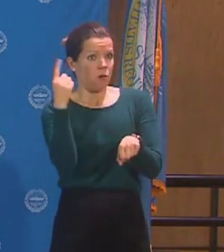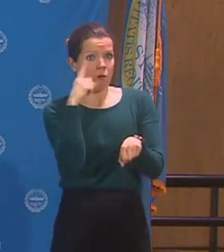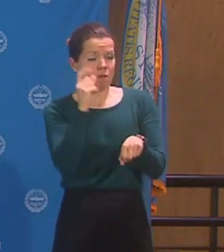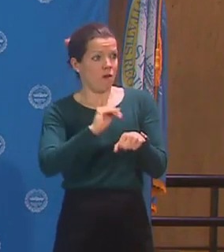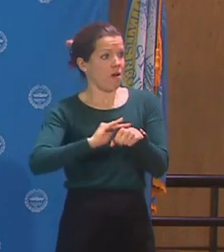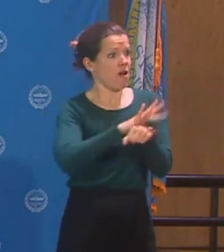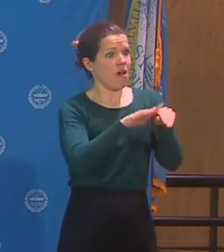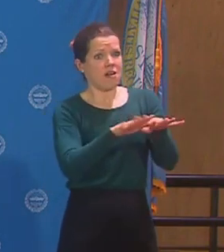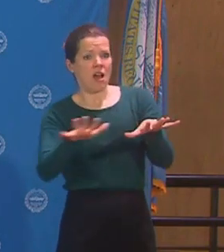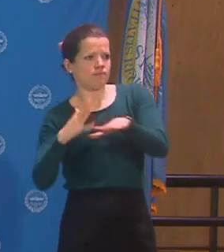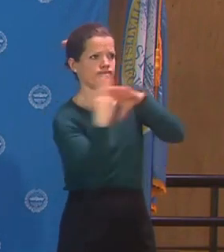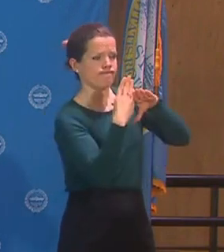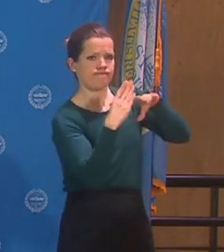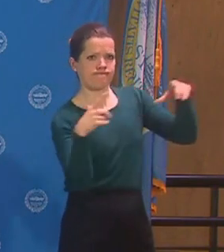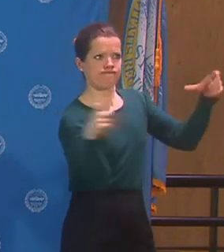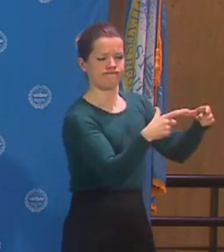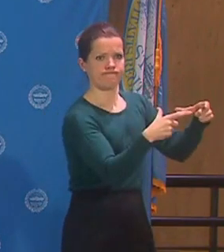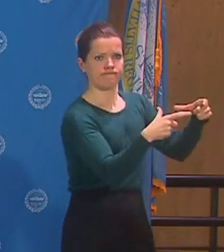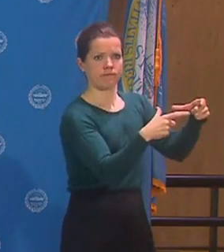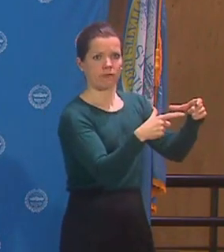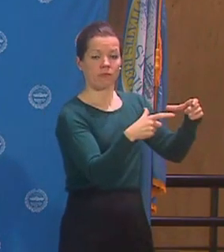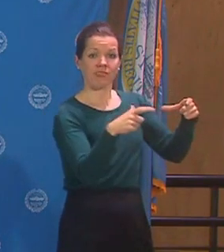That's what's at stake and that's what we're doing here.